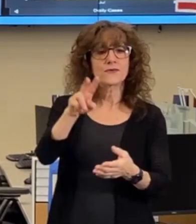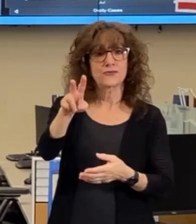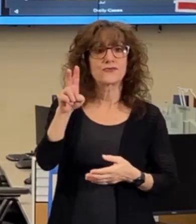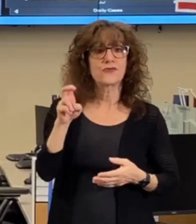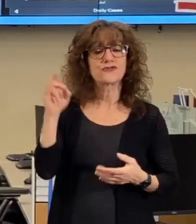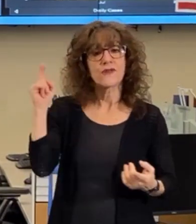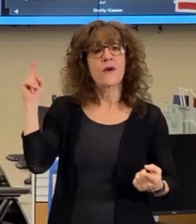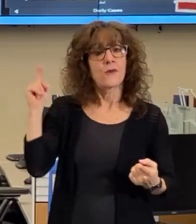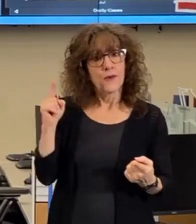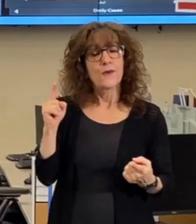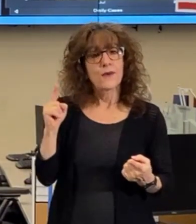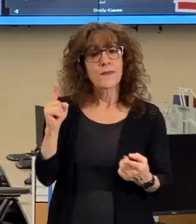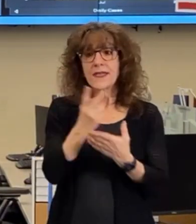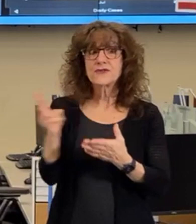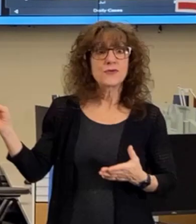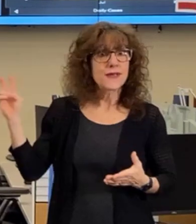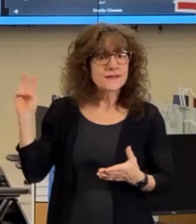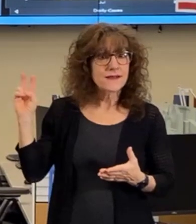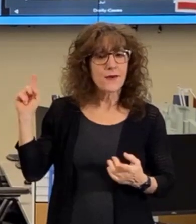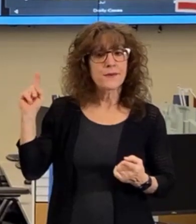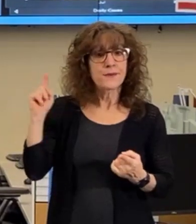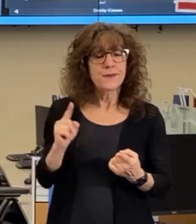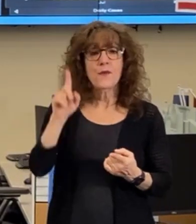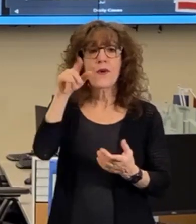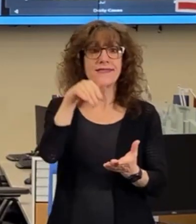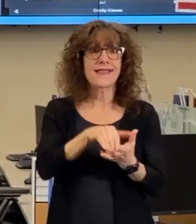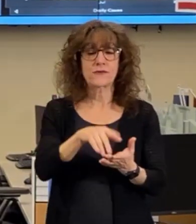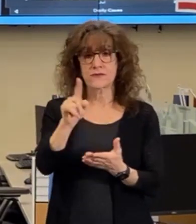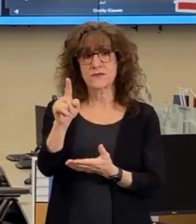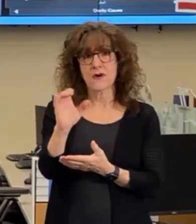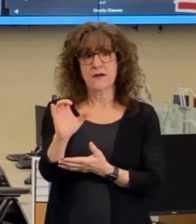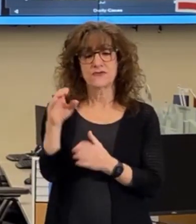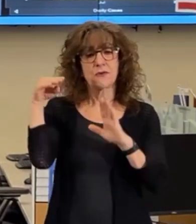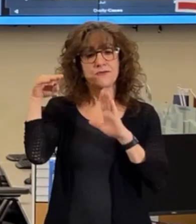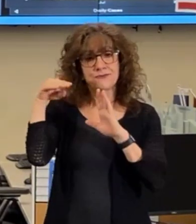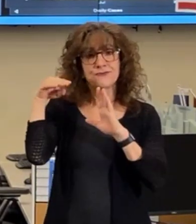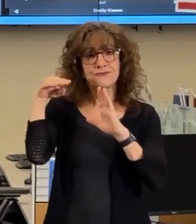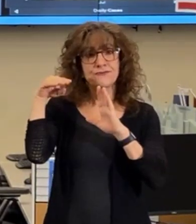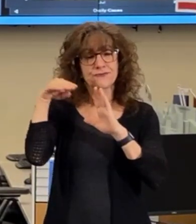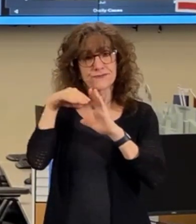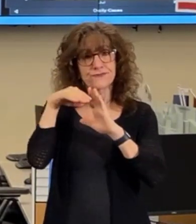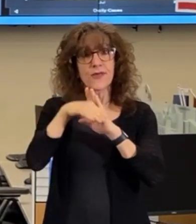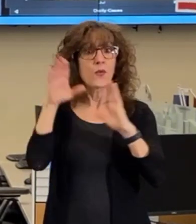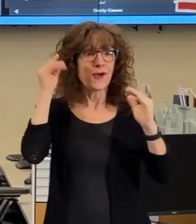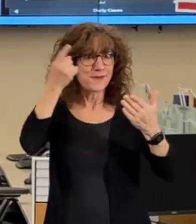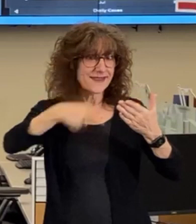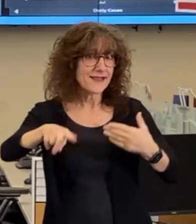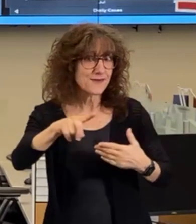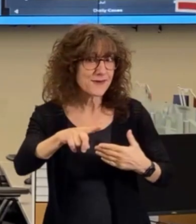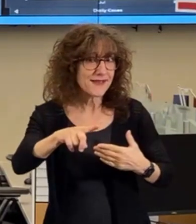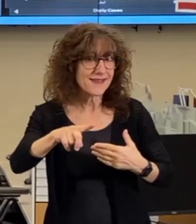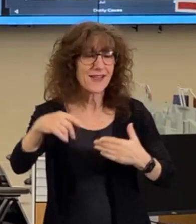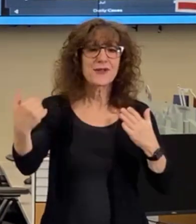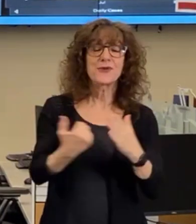1,200. 2 weeks ago, it declined to 1,100. So it's our hope for next week